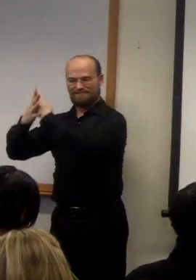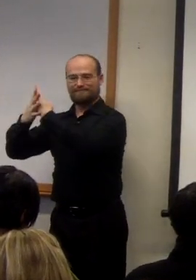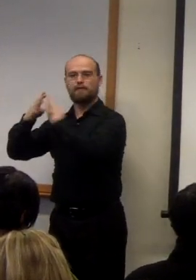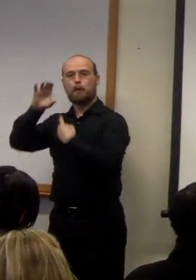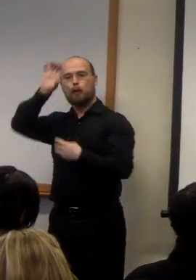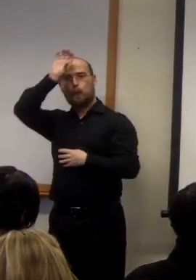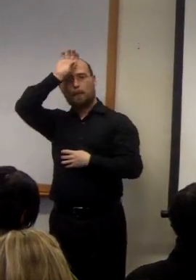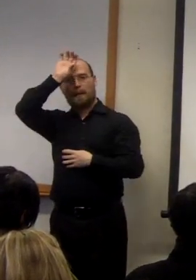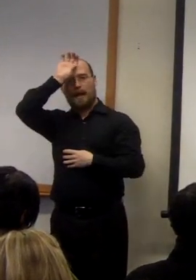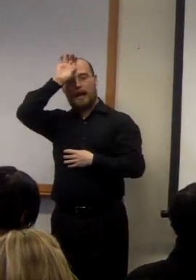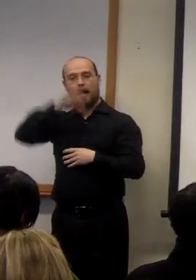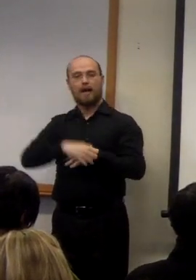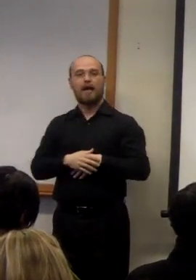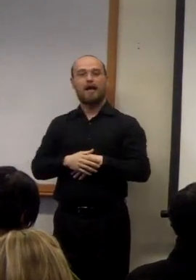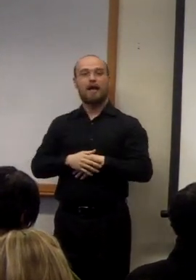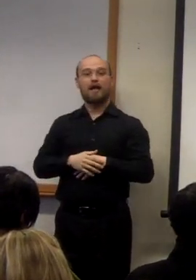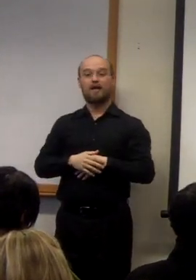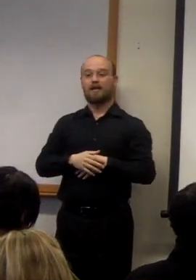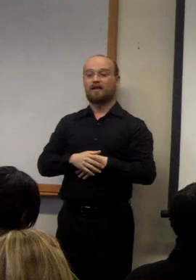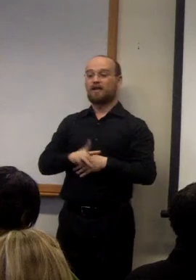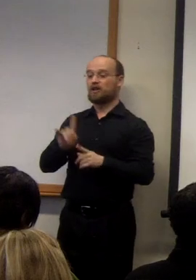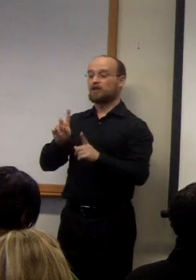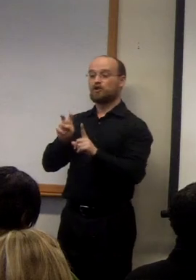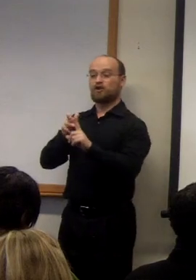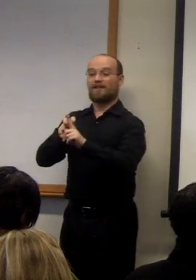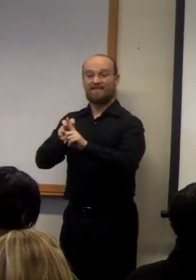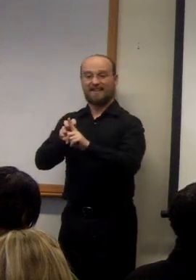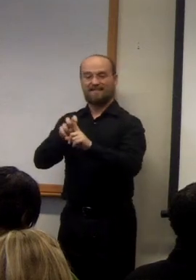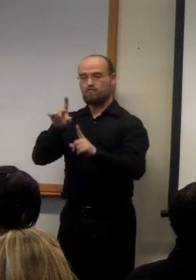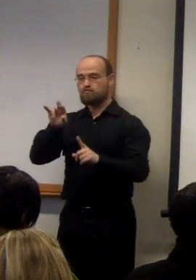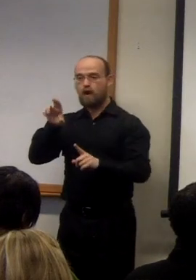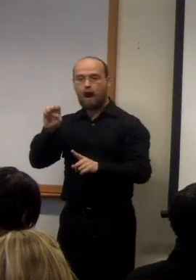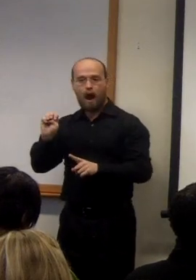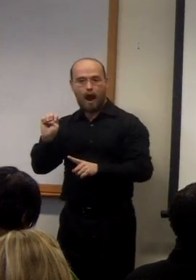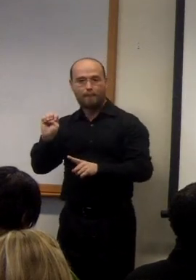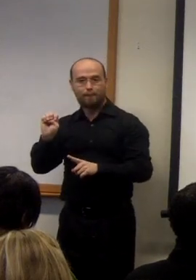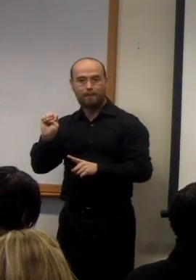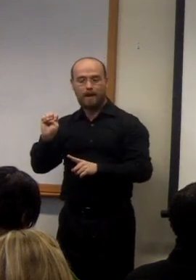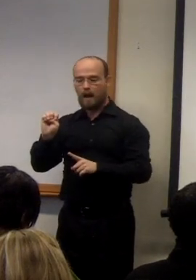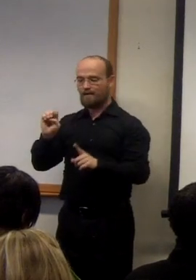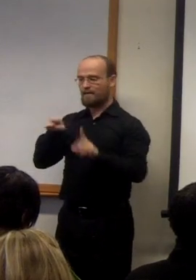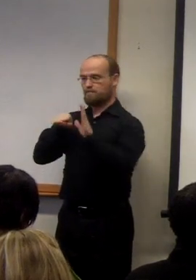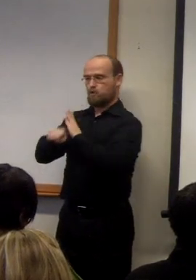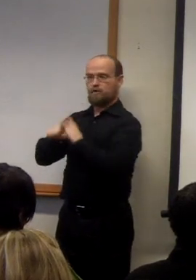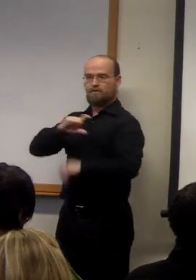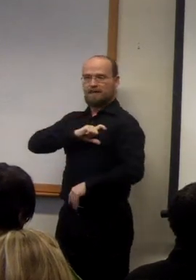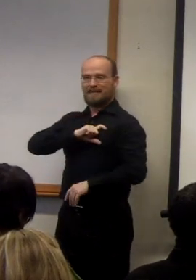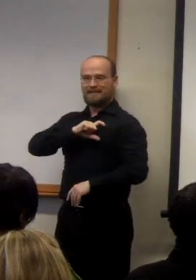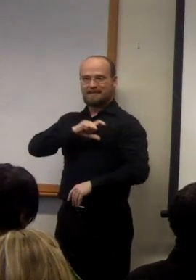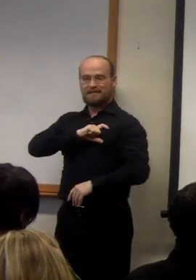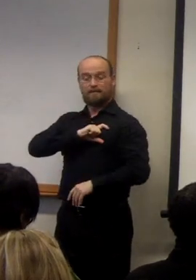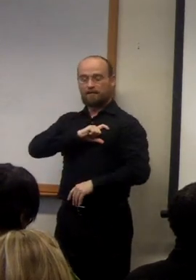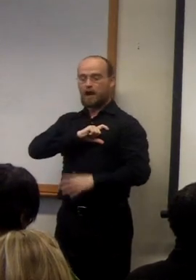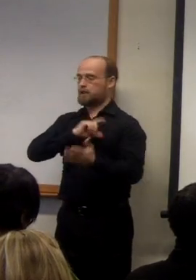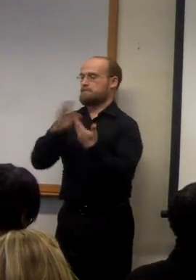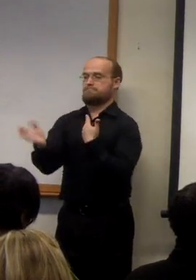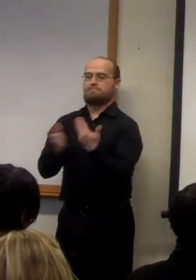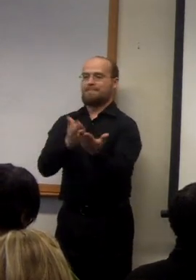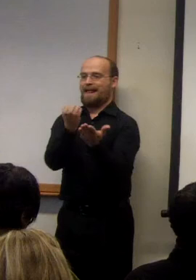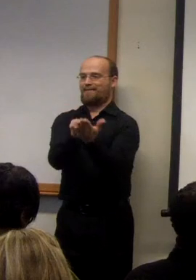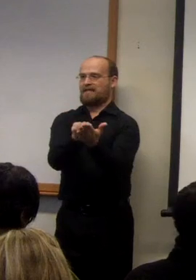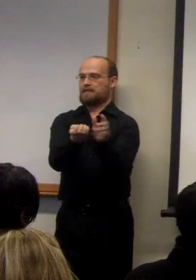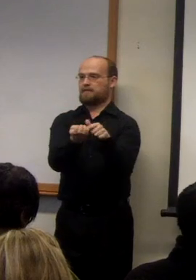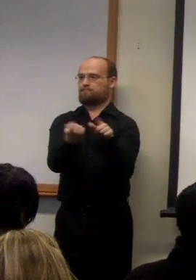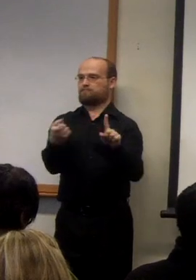convicted of the crime of murdering a police officer, despite what the evidence says. And so now she's living in exile. She escaped